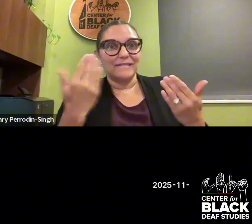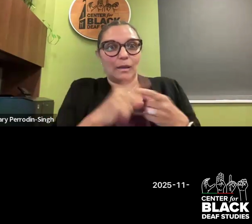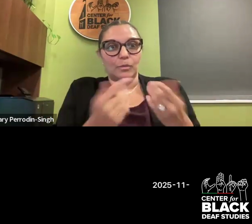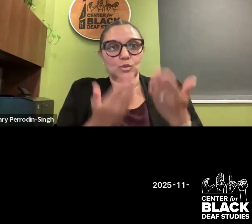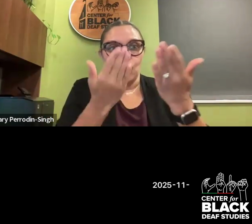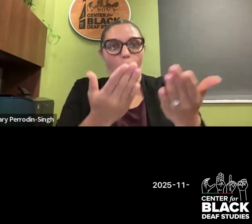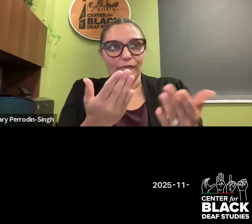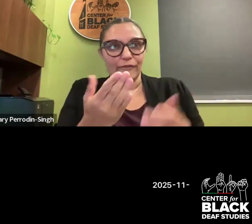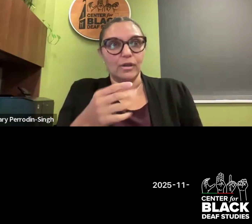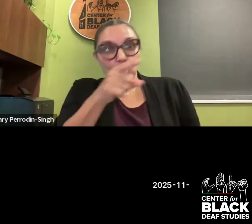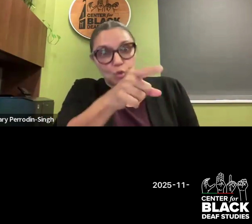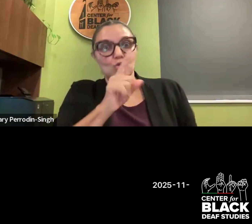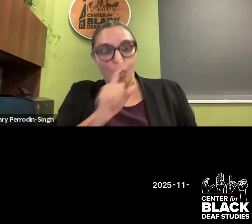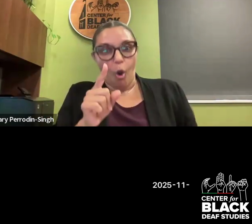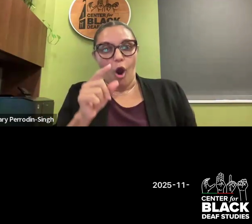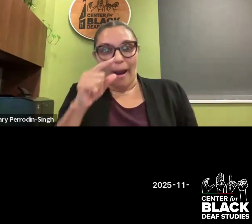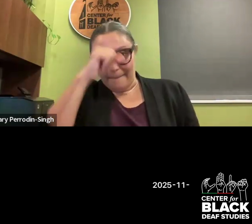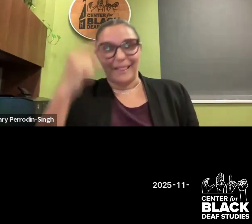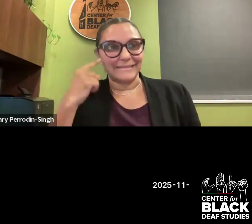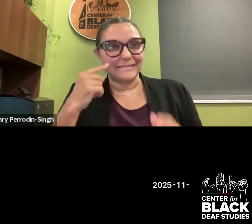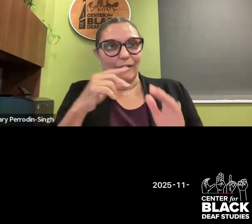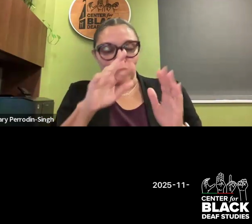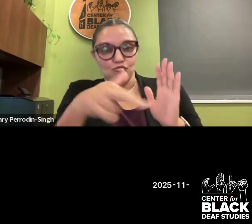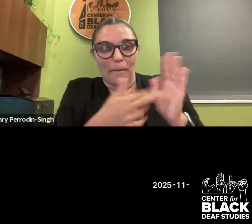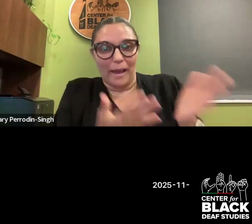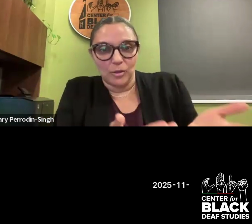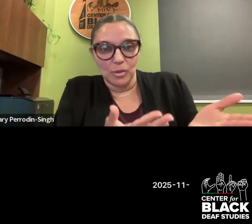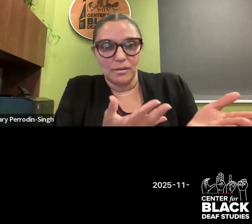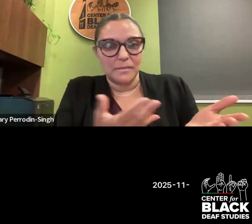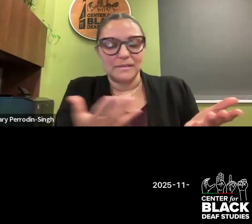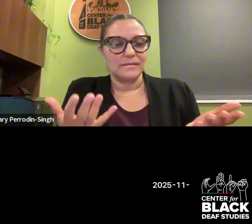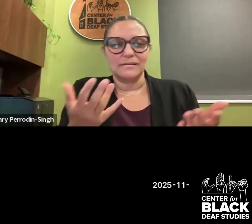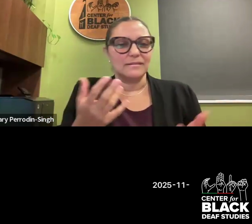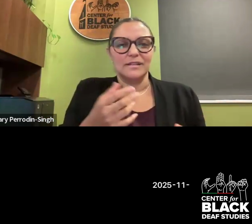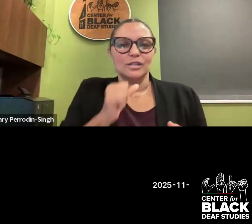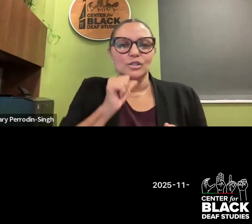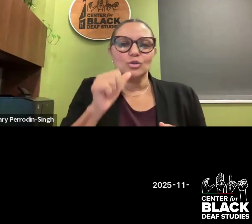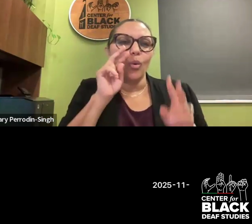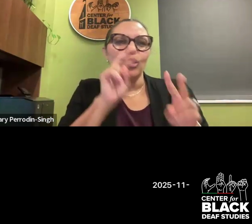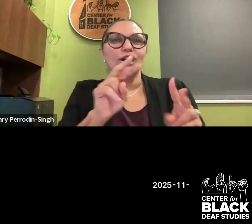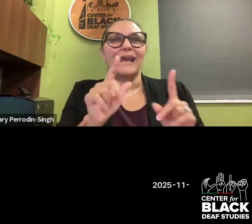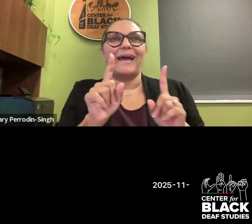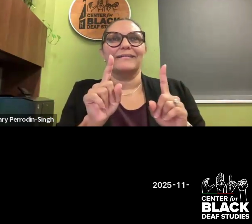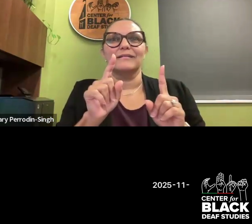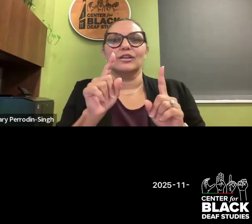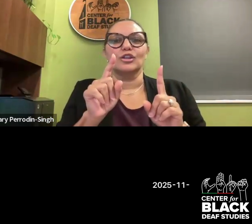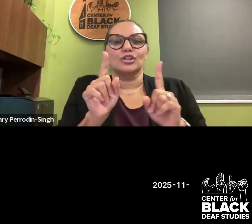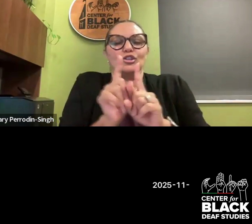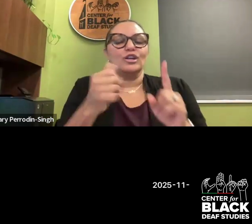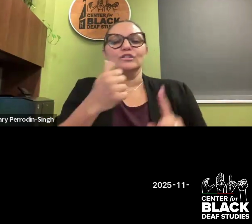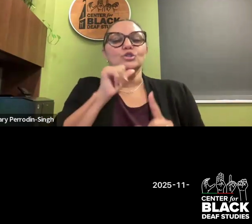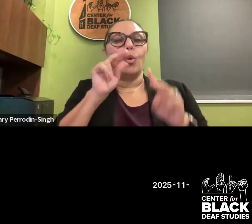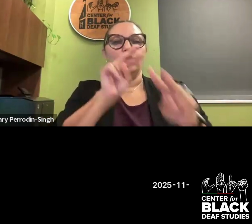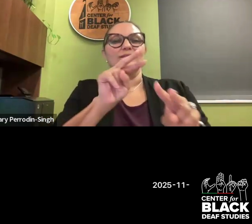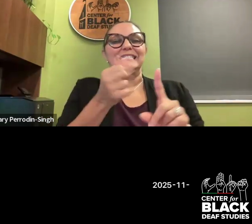as a benefit to the community because we have so much to offer. I mean, you can be a Black deaf role model and not even know